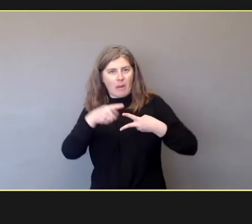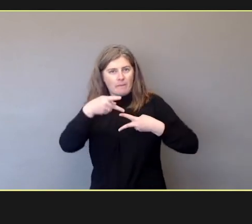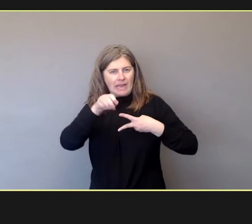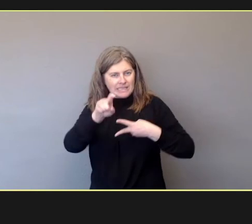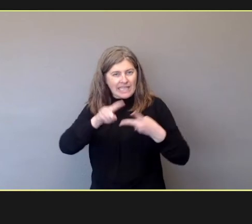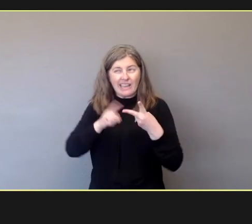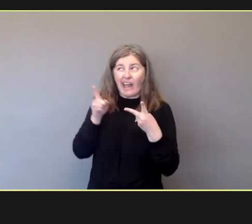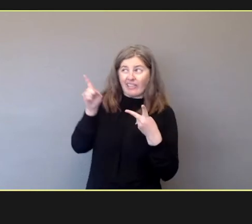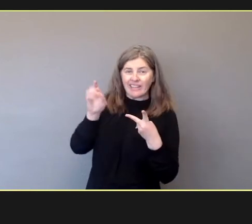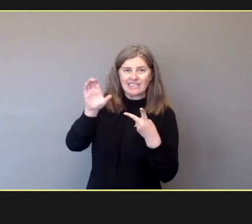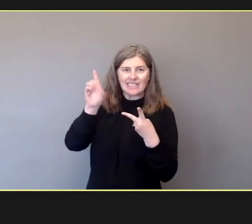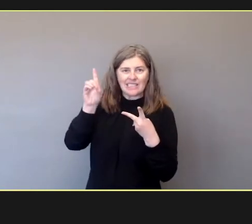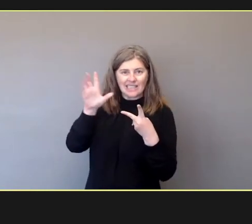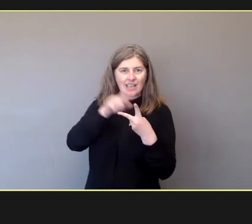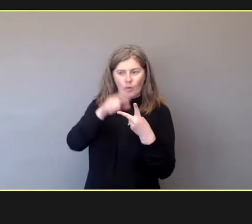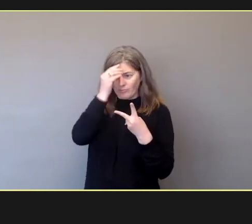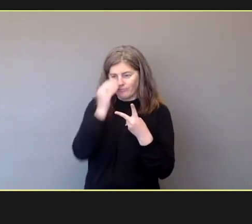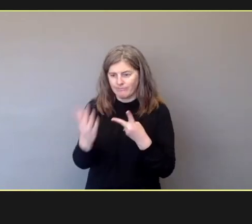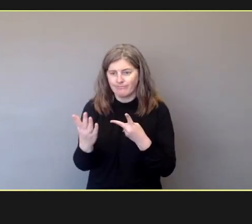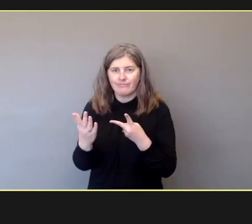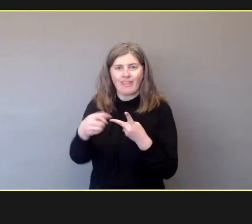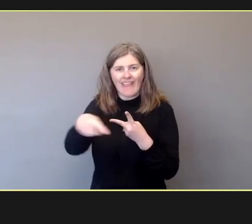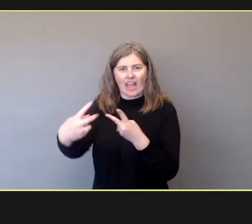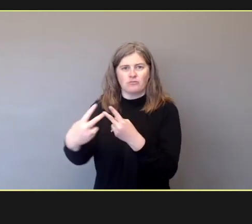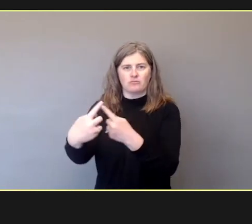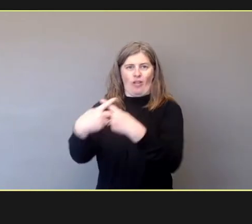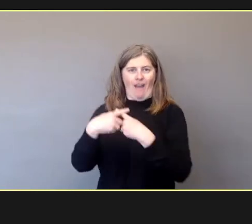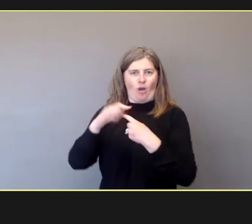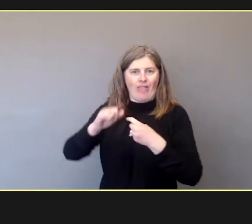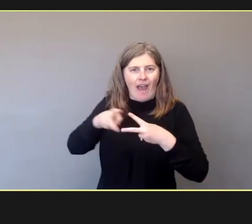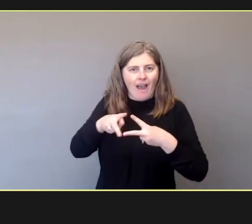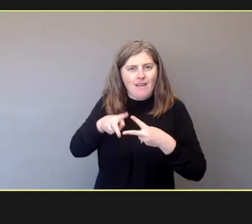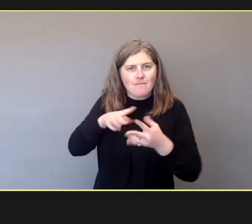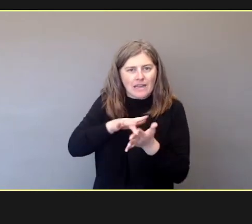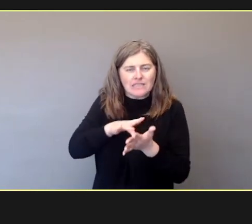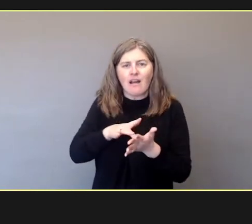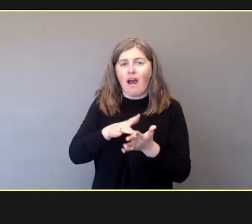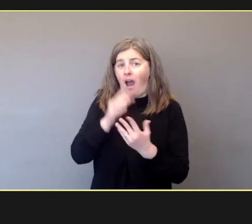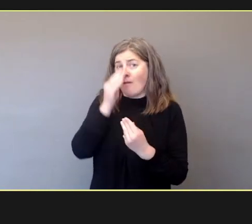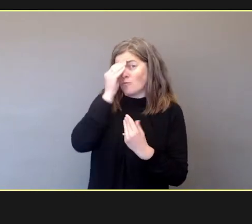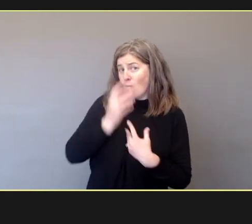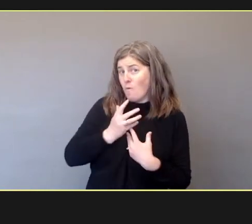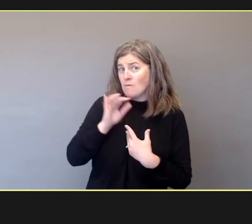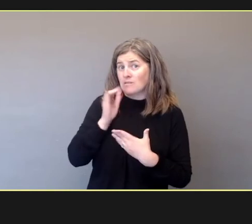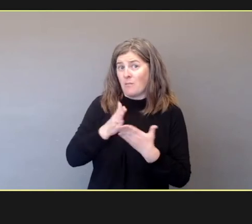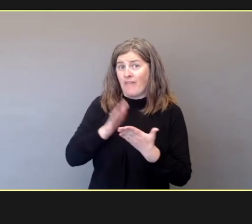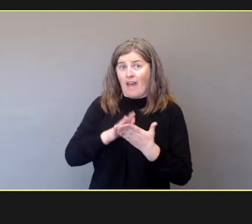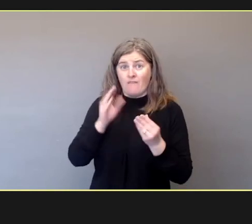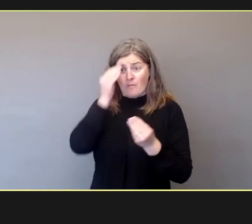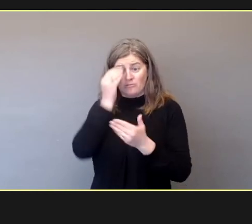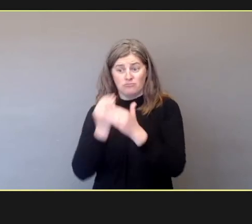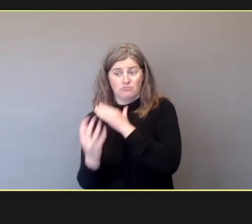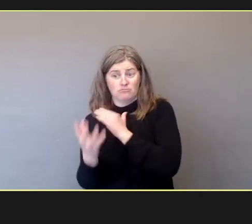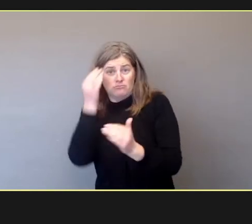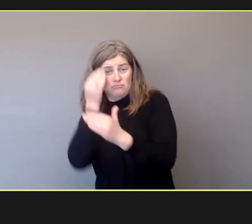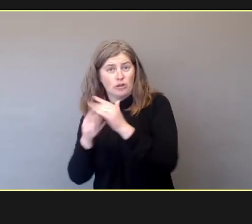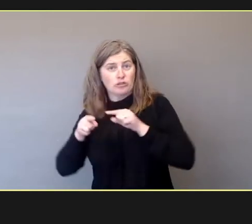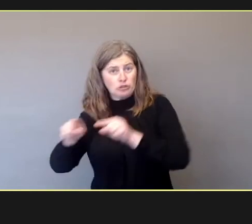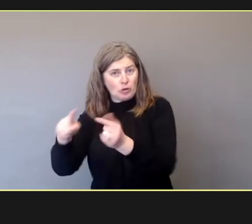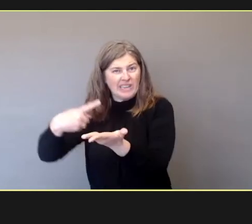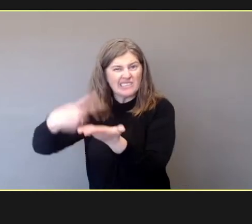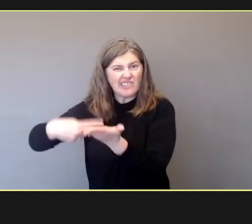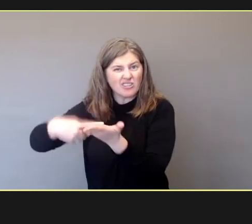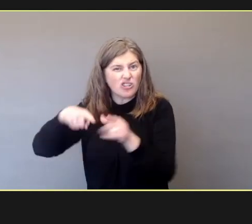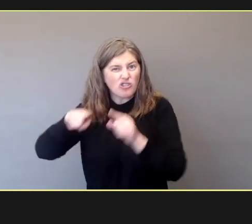can rely on. I'm told by friends that some of that information is introduced into the discussions at school board